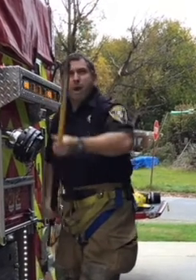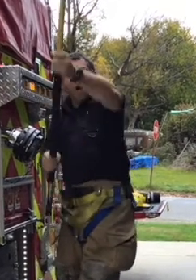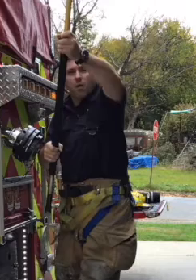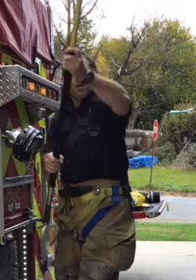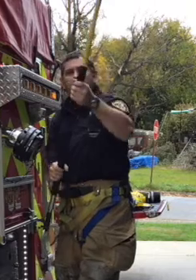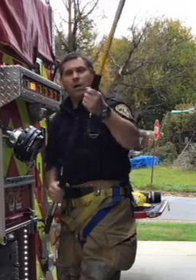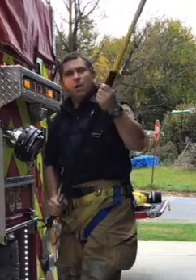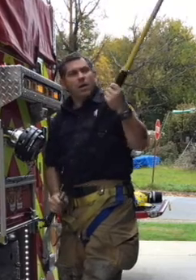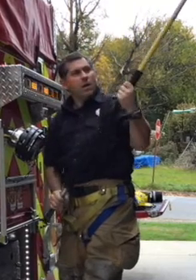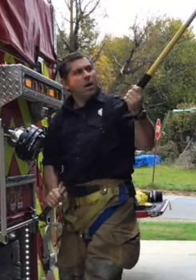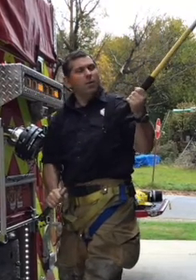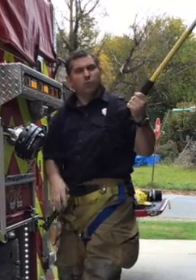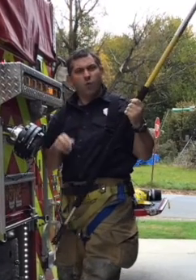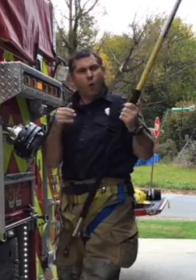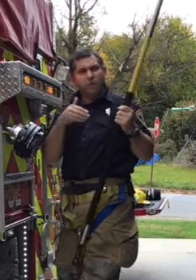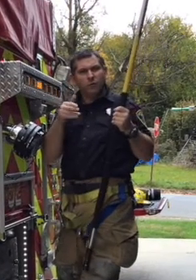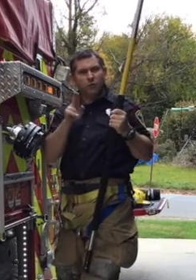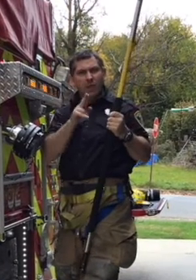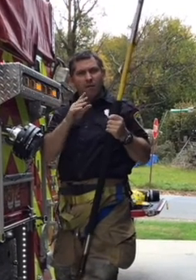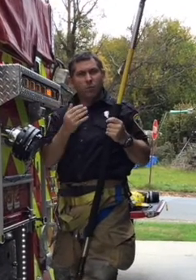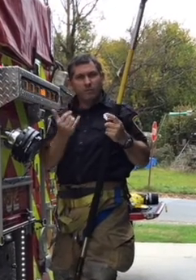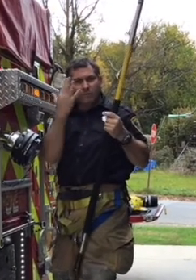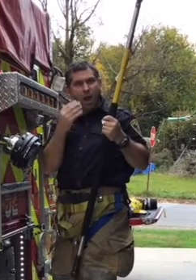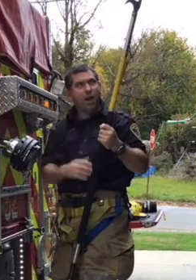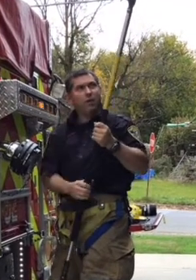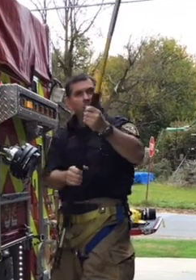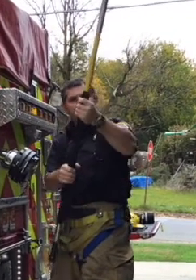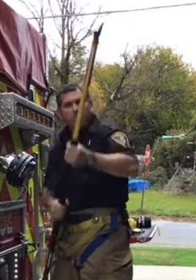And here's what we have. It's called a pike pole.